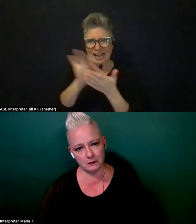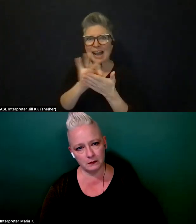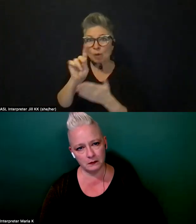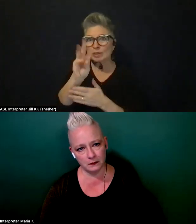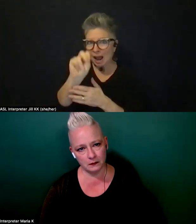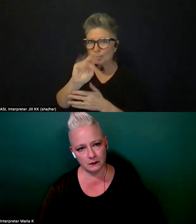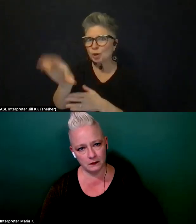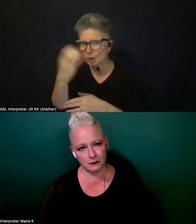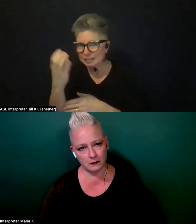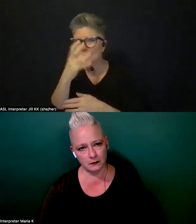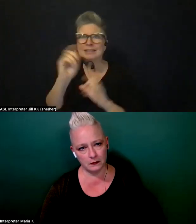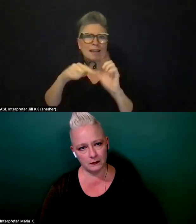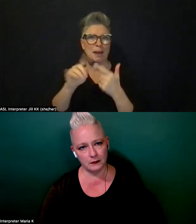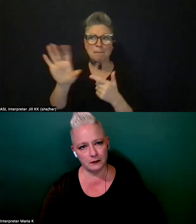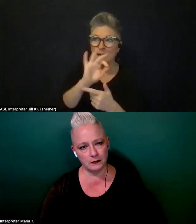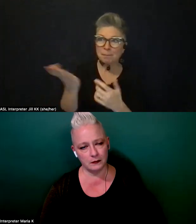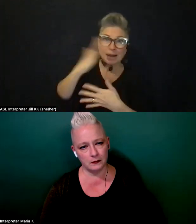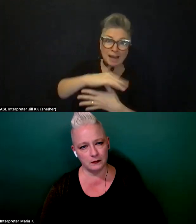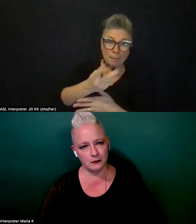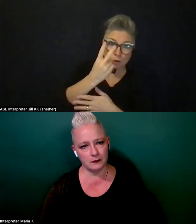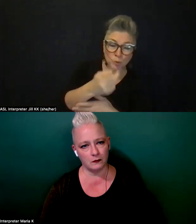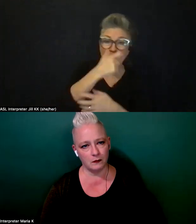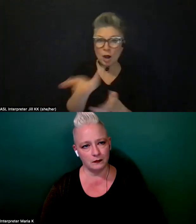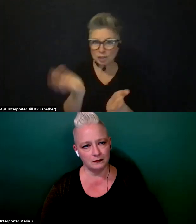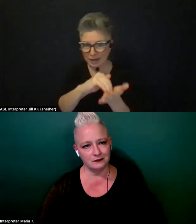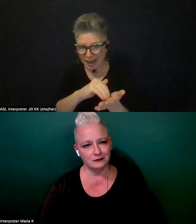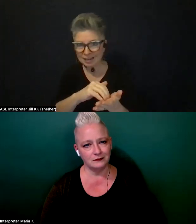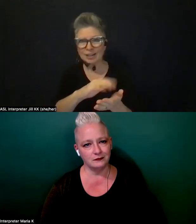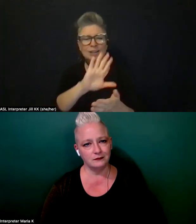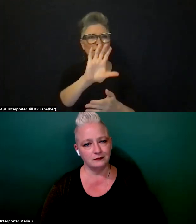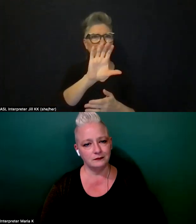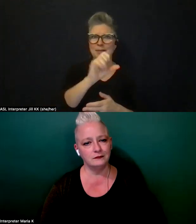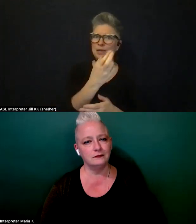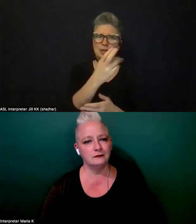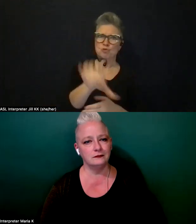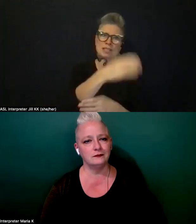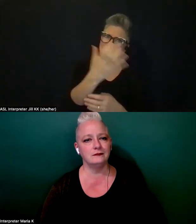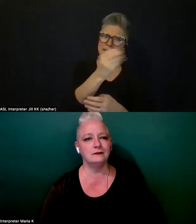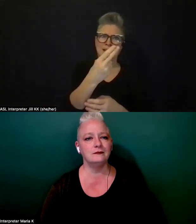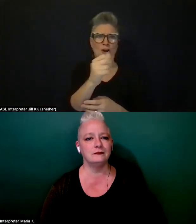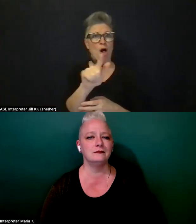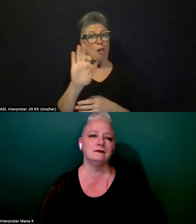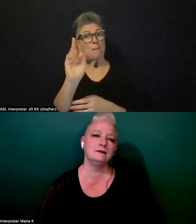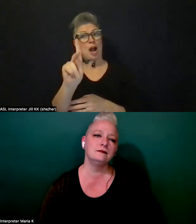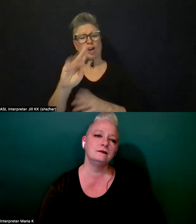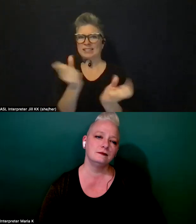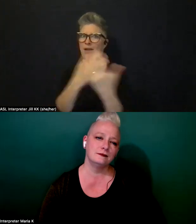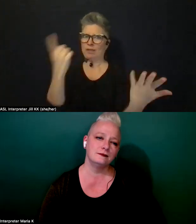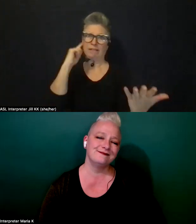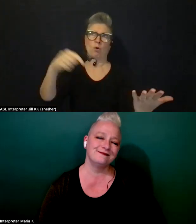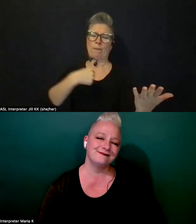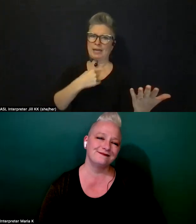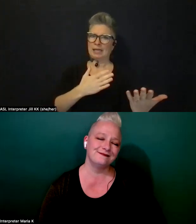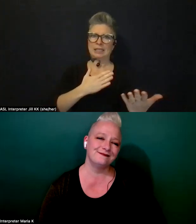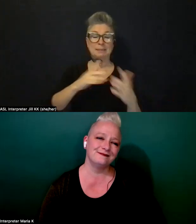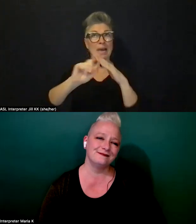and watch it all again. Christmas and Hallmark is just everything for me. My escape. I come